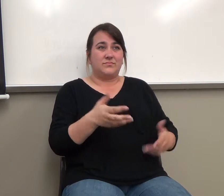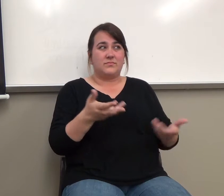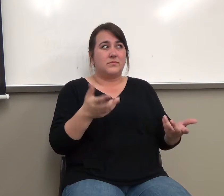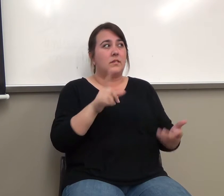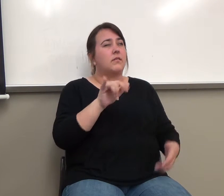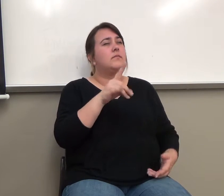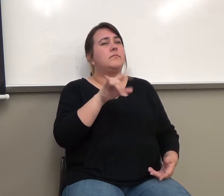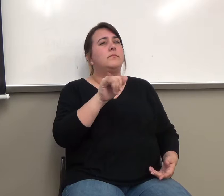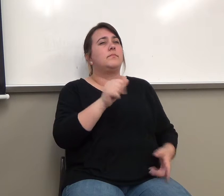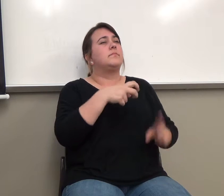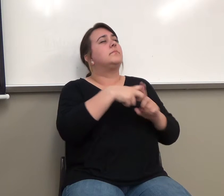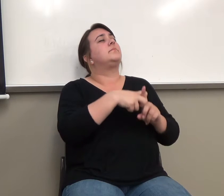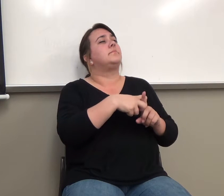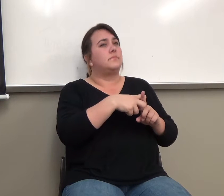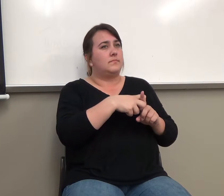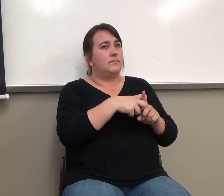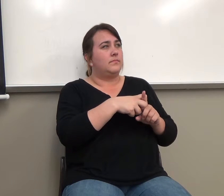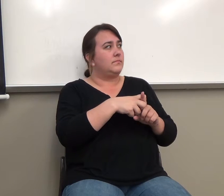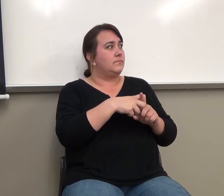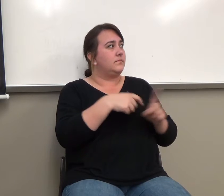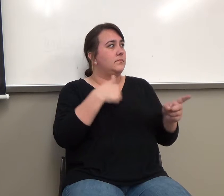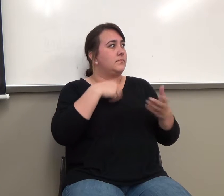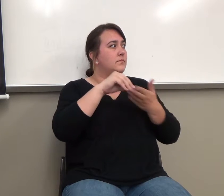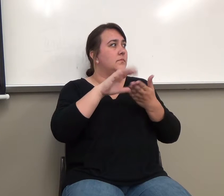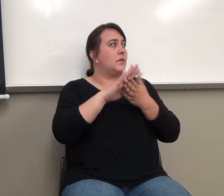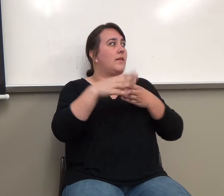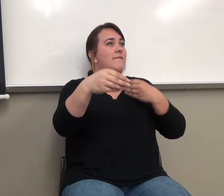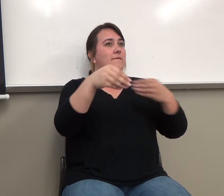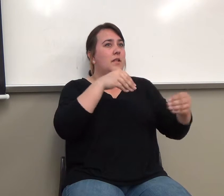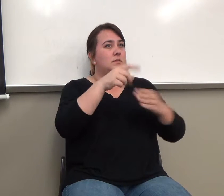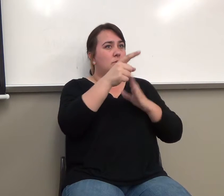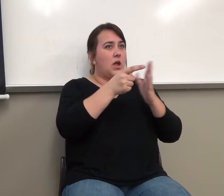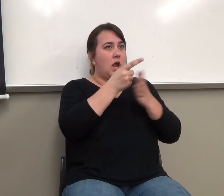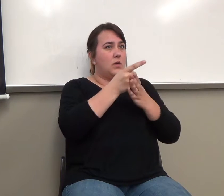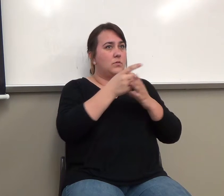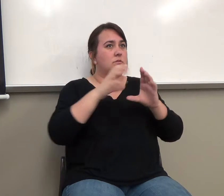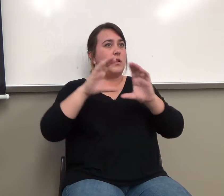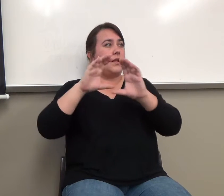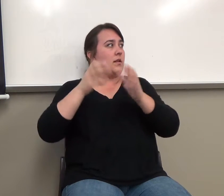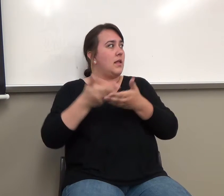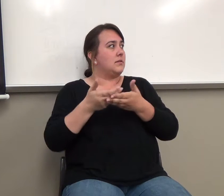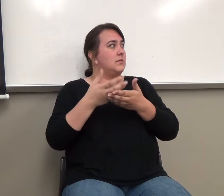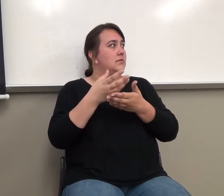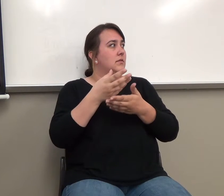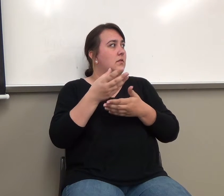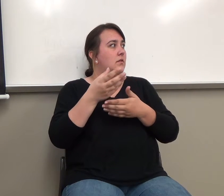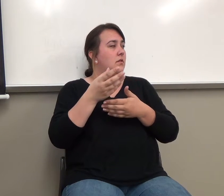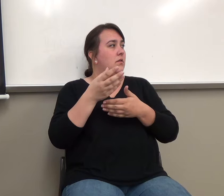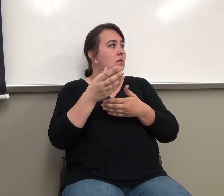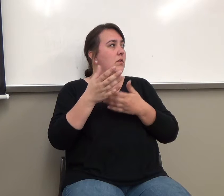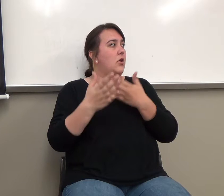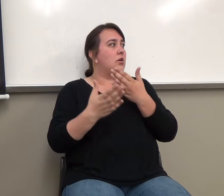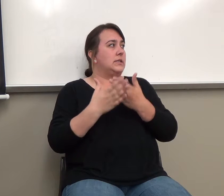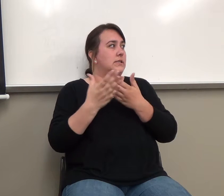put for that one? The flexible hours, classes of easy professional professors or